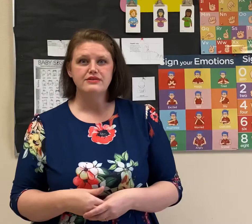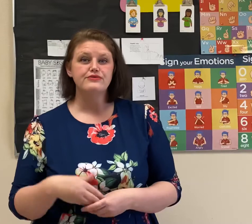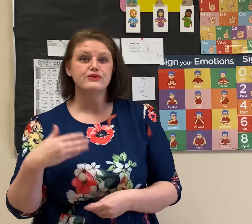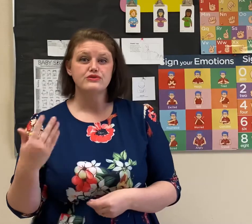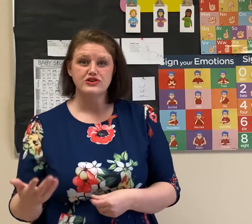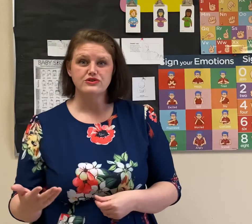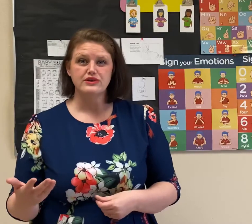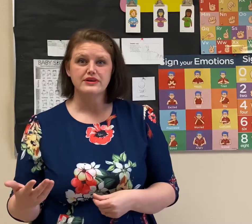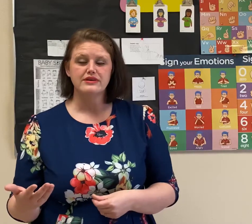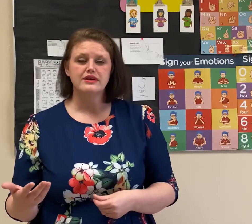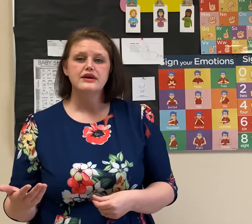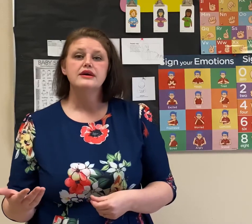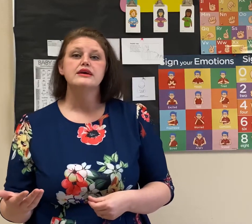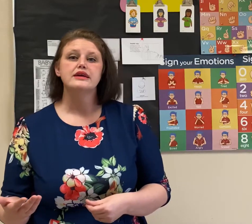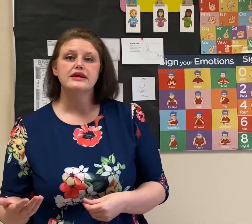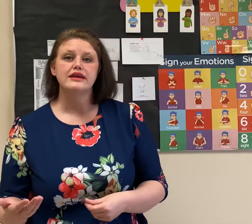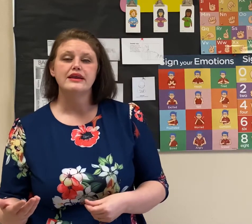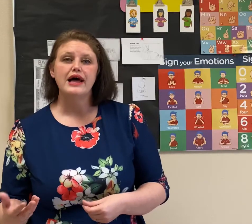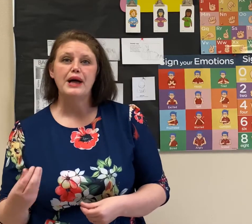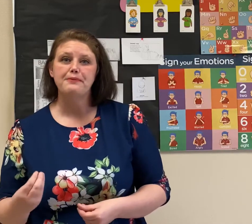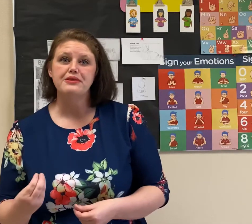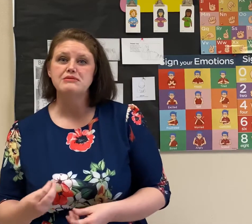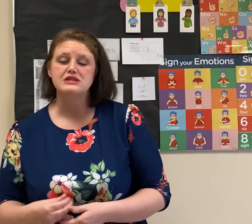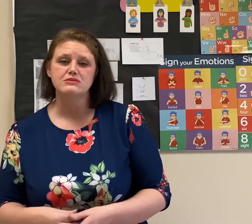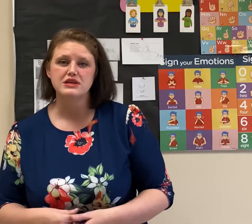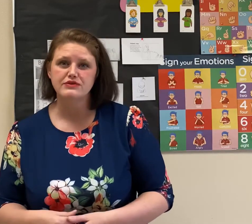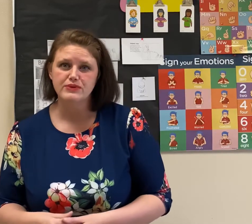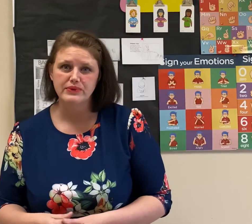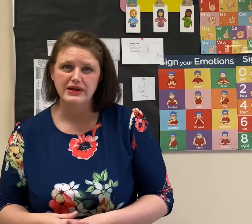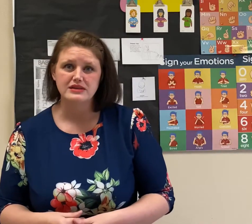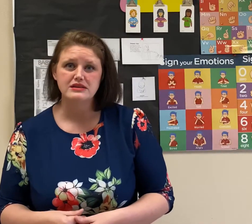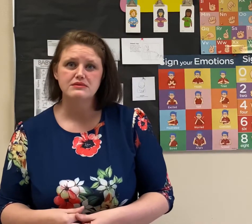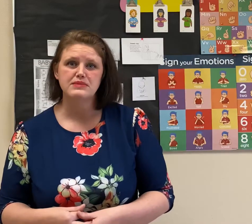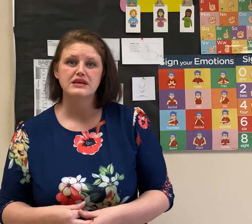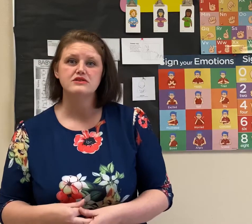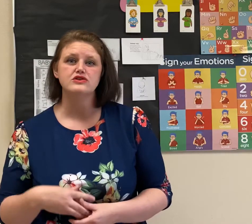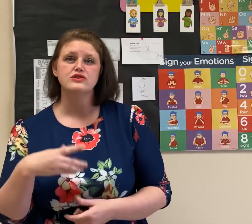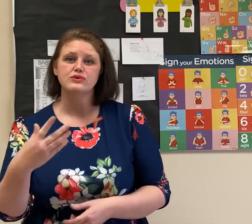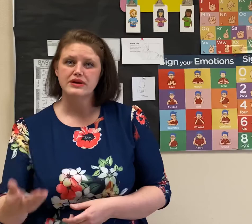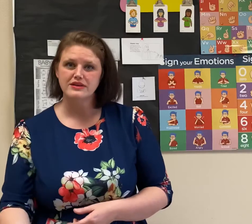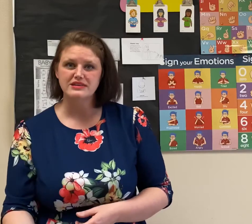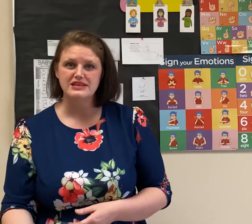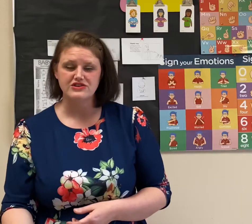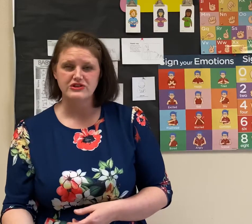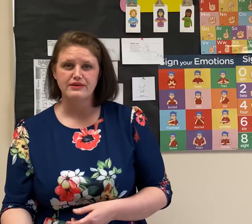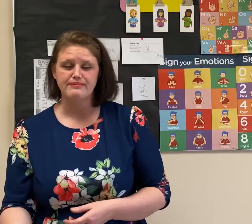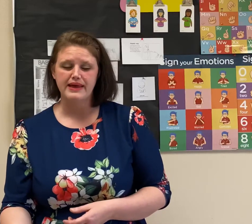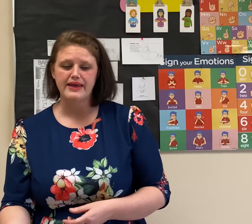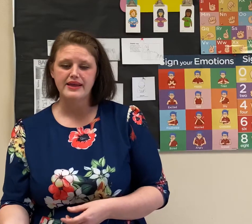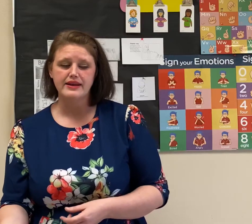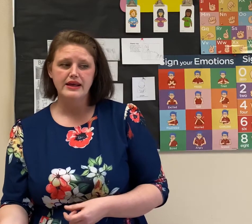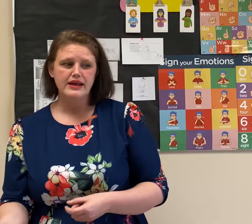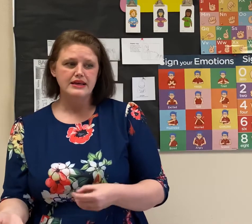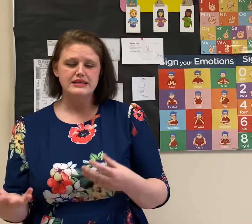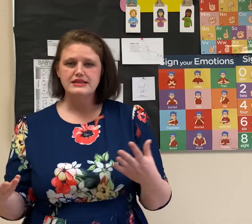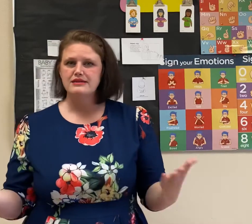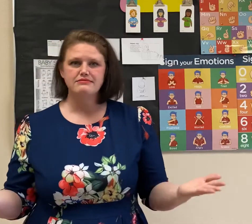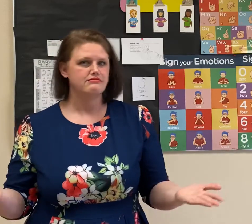those children can help them in so many different ways because you can teach them, and it's